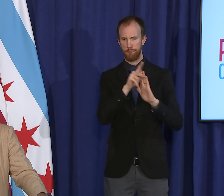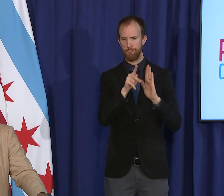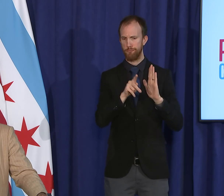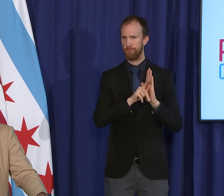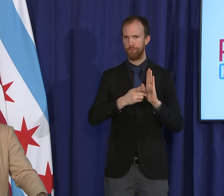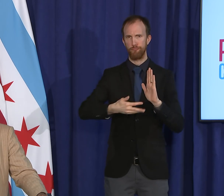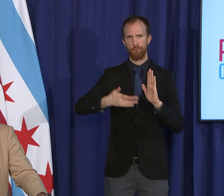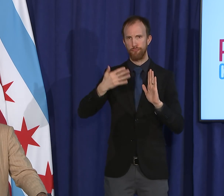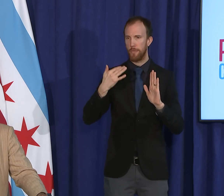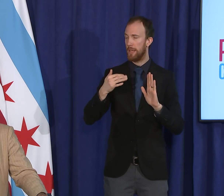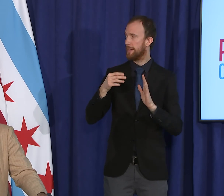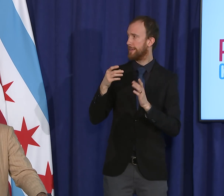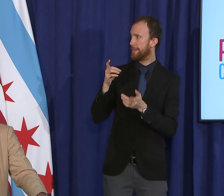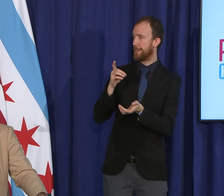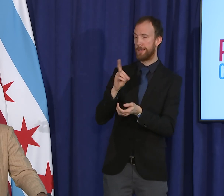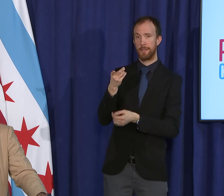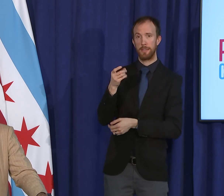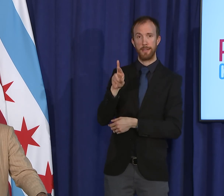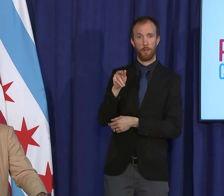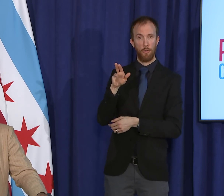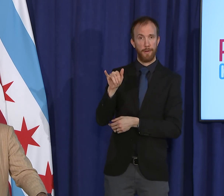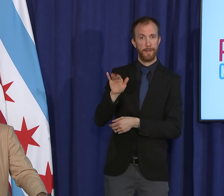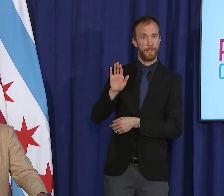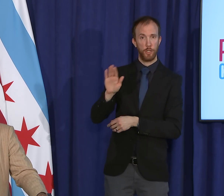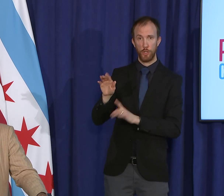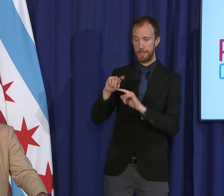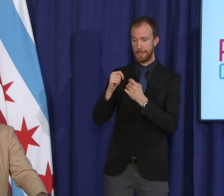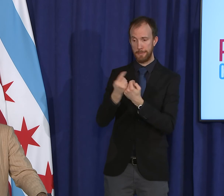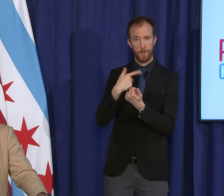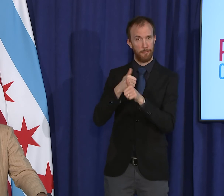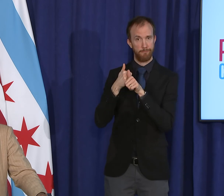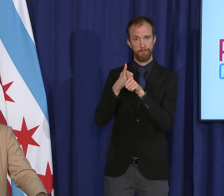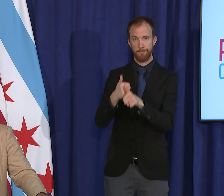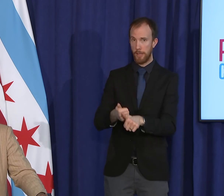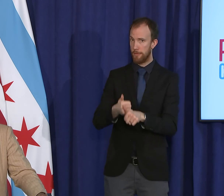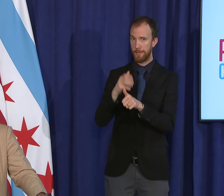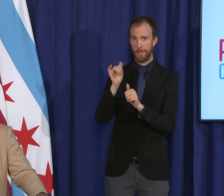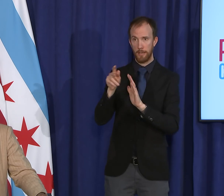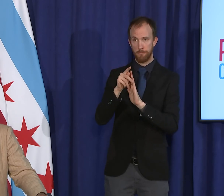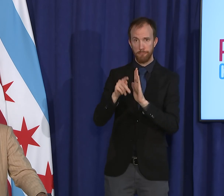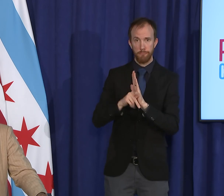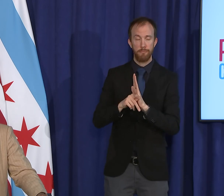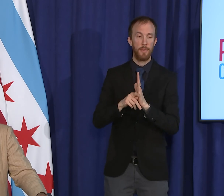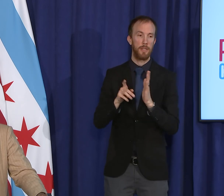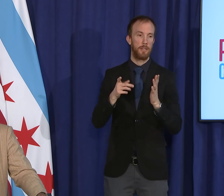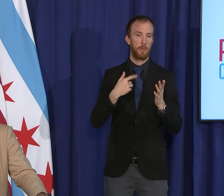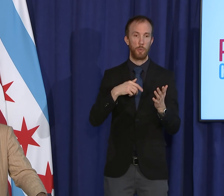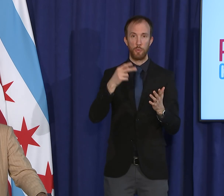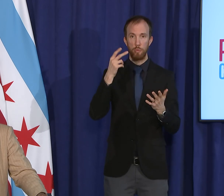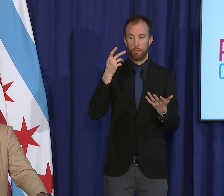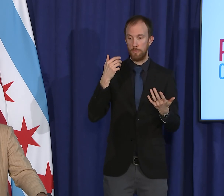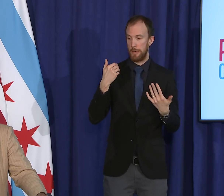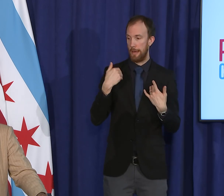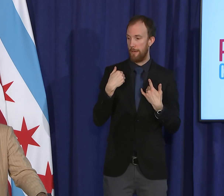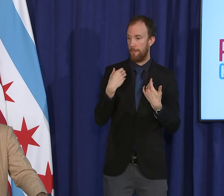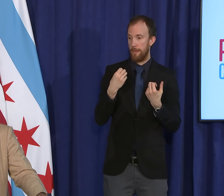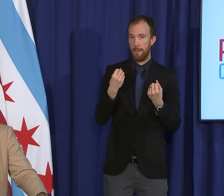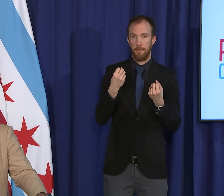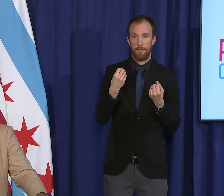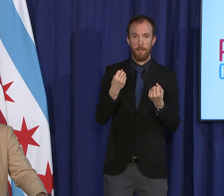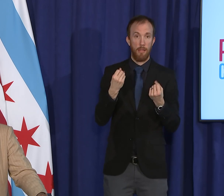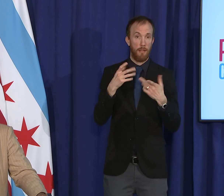those regulations. There has already been a significant amount of time for members of the public to weigh